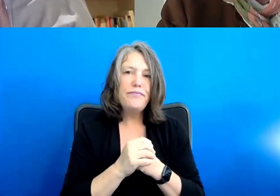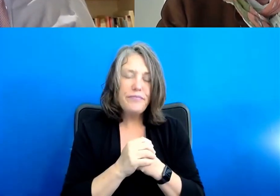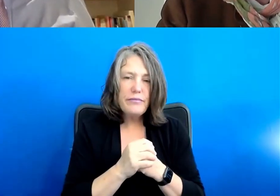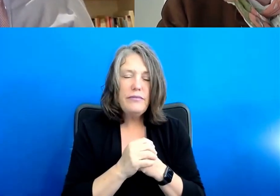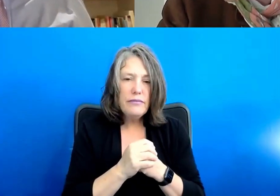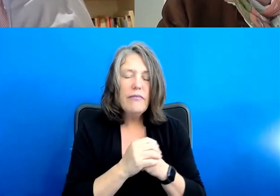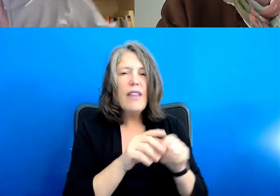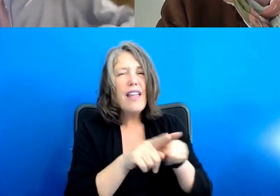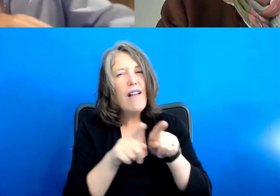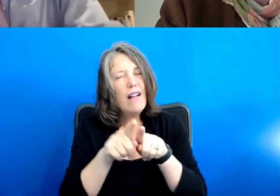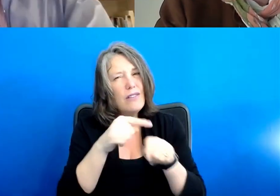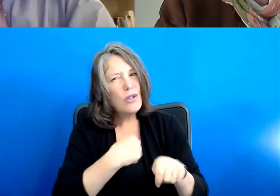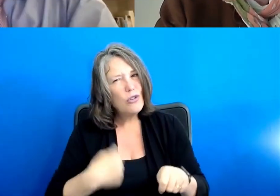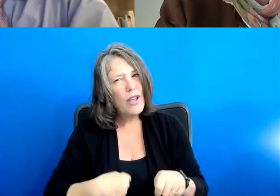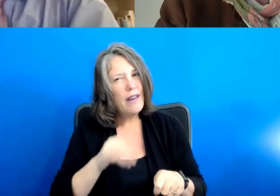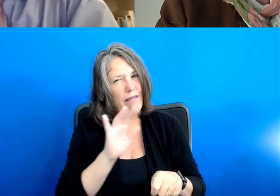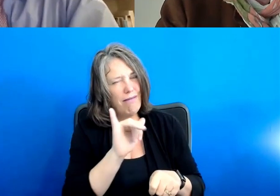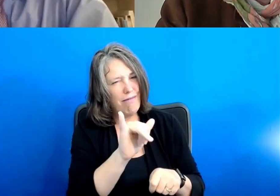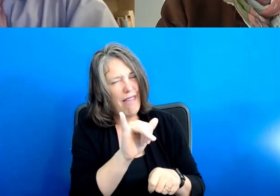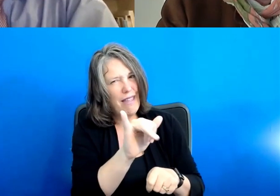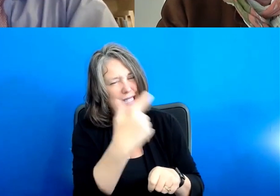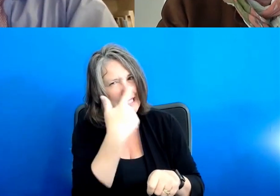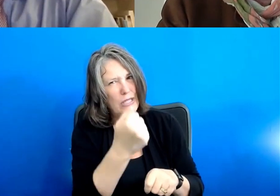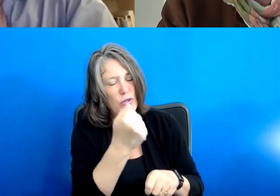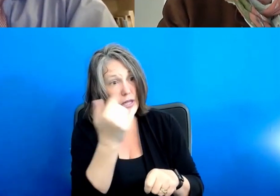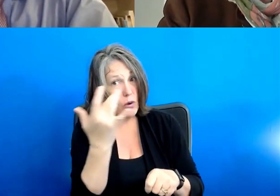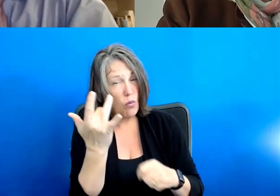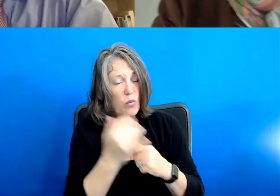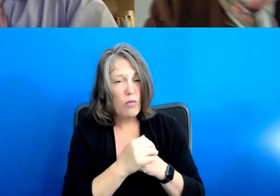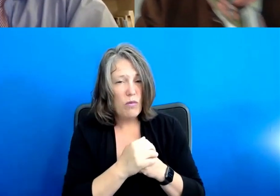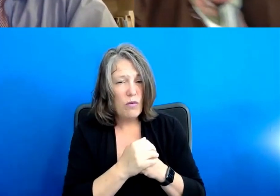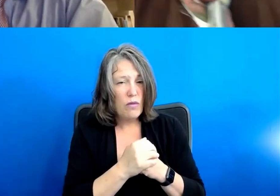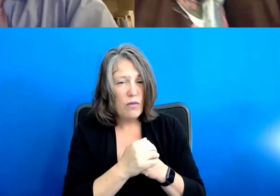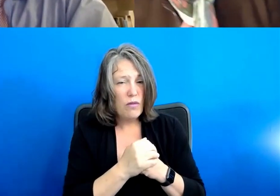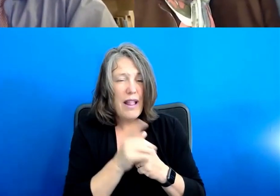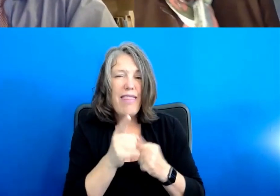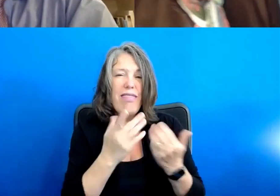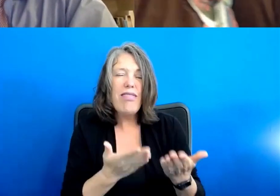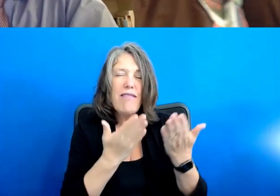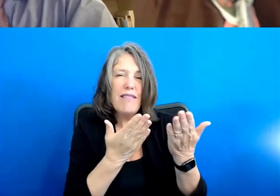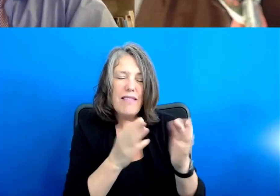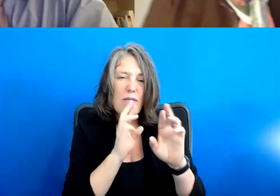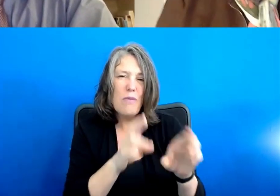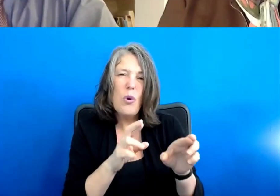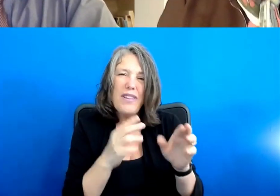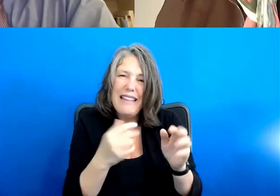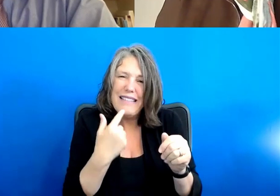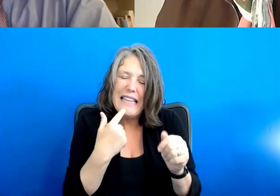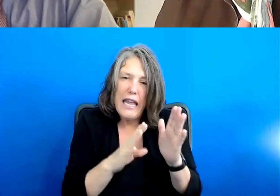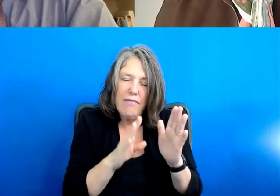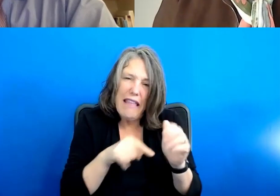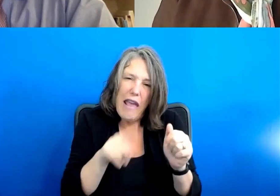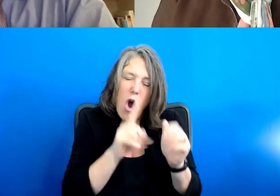And they're also interesting because they purport to be a developing country. So